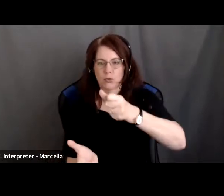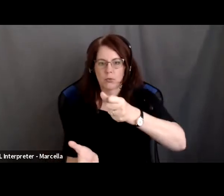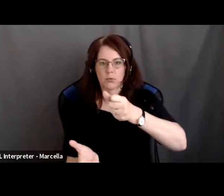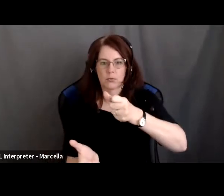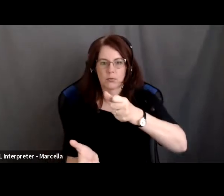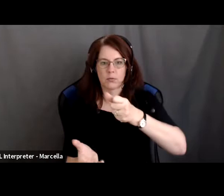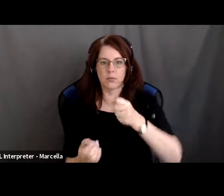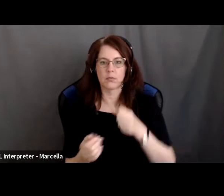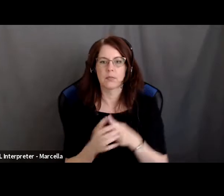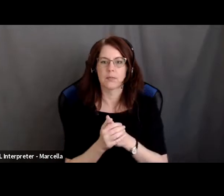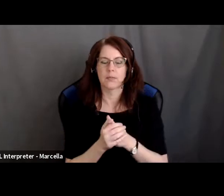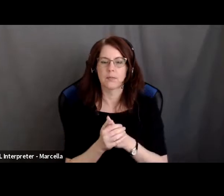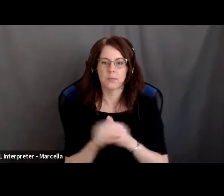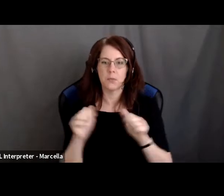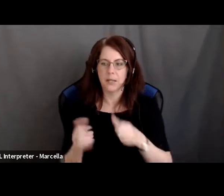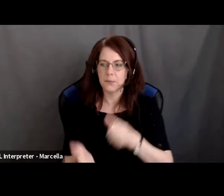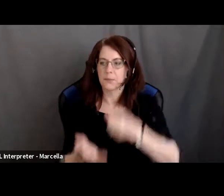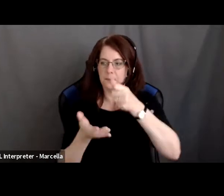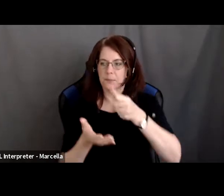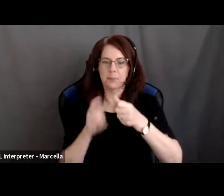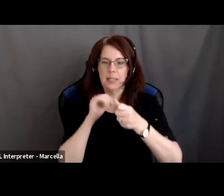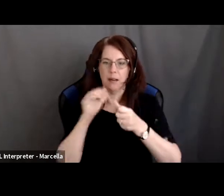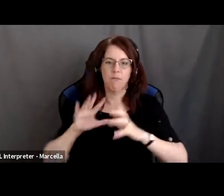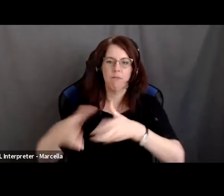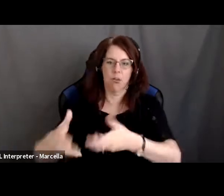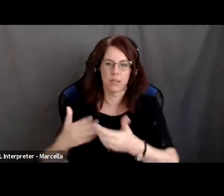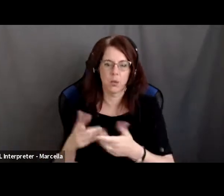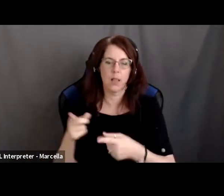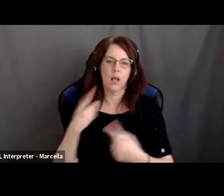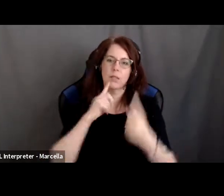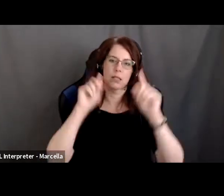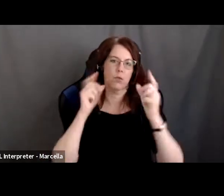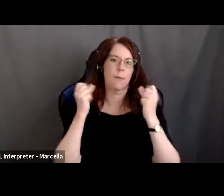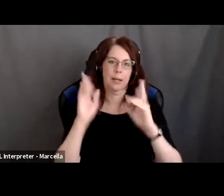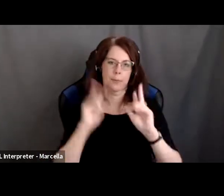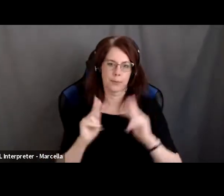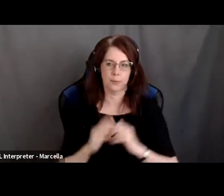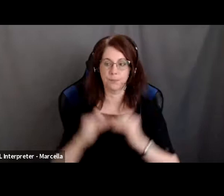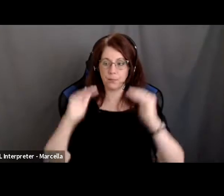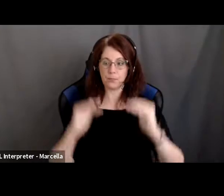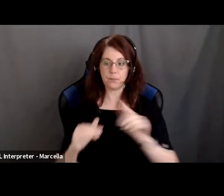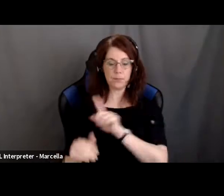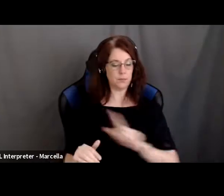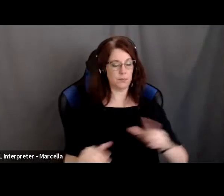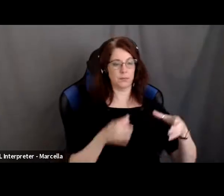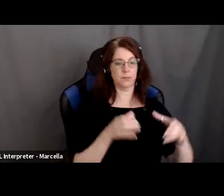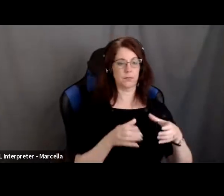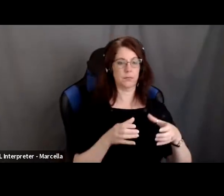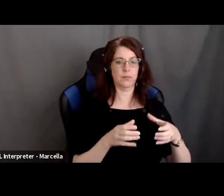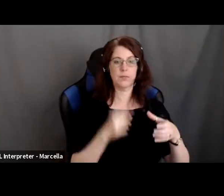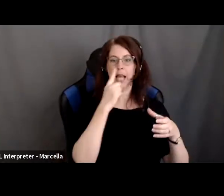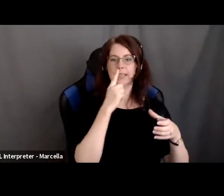pressure as you're trying to get it up. So that has worked for a lot of folks. In the lower left-hand corner, we have the nosy